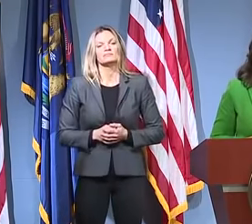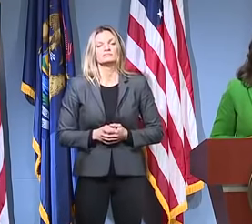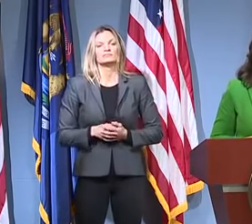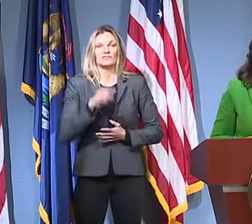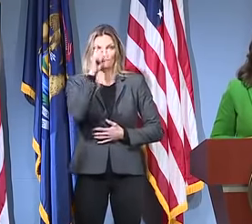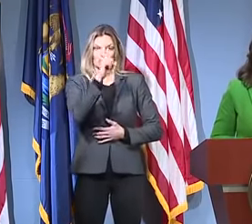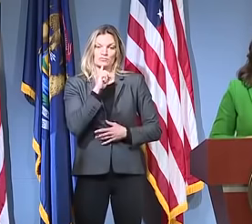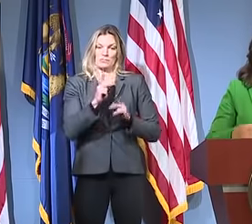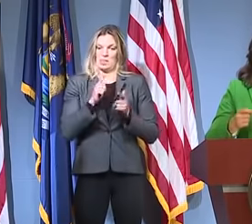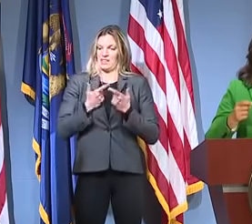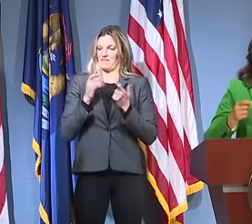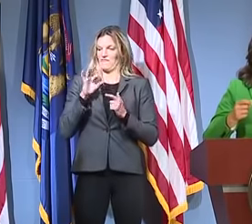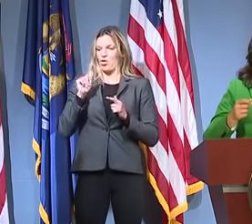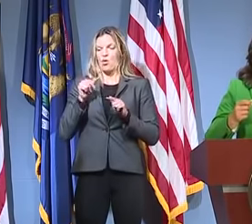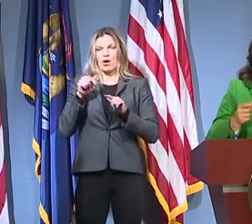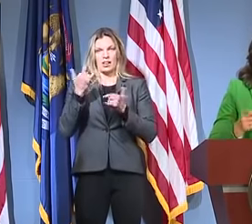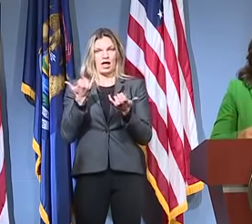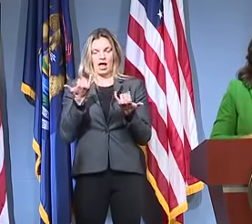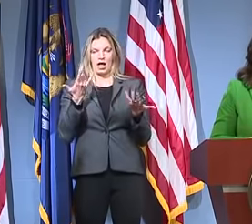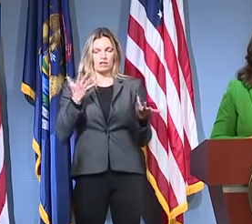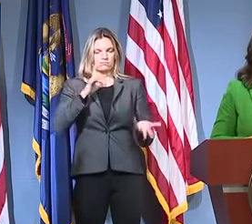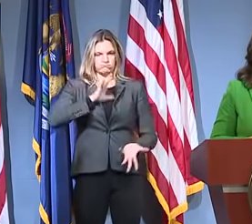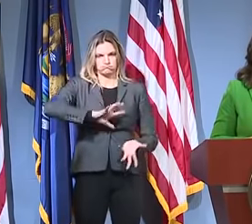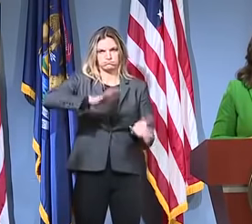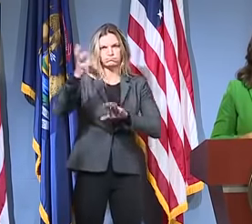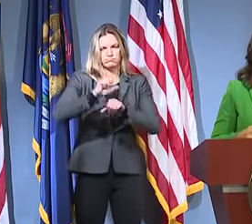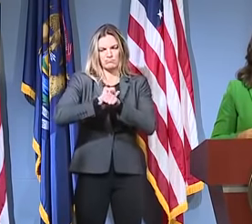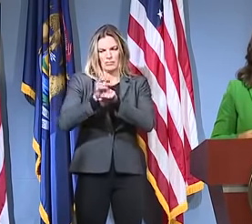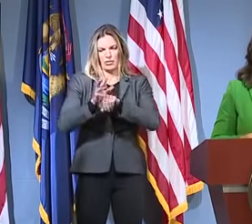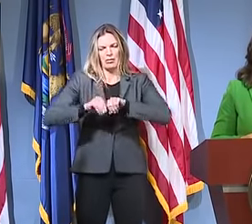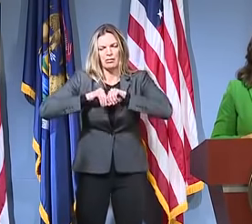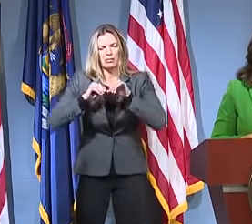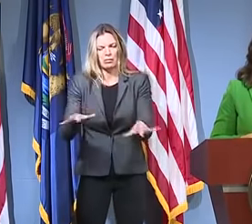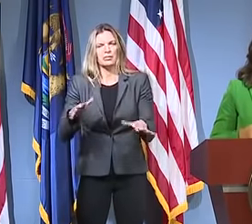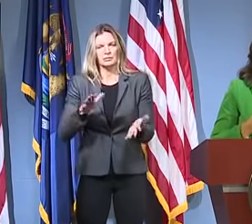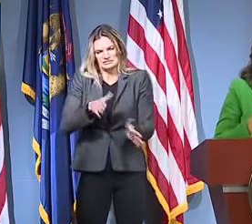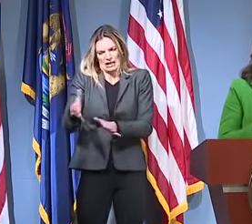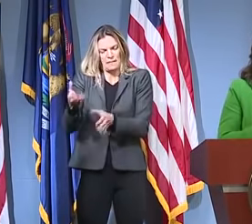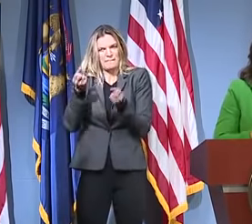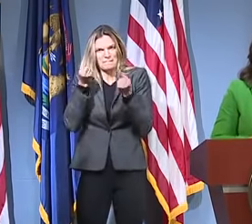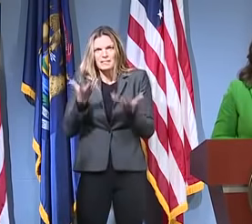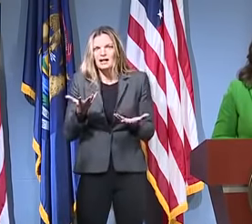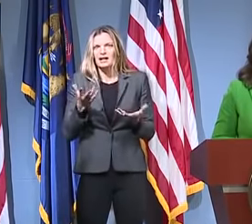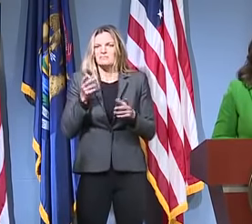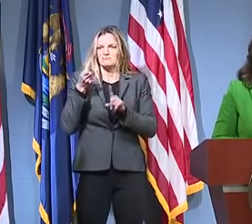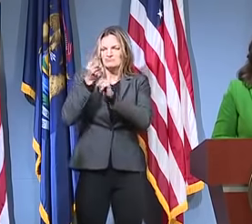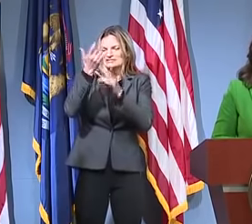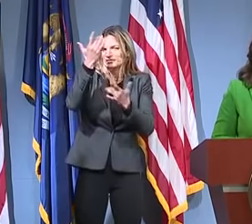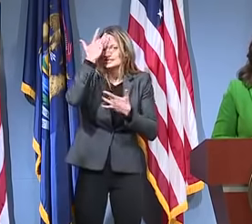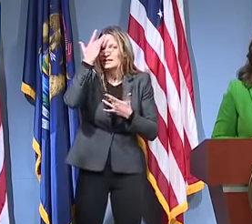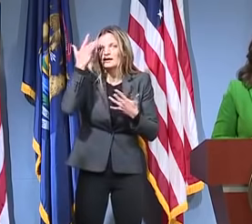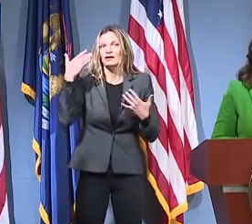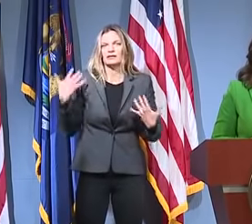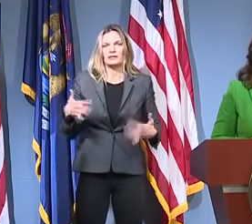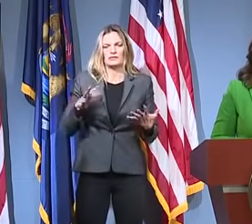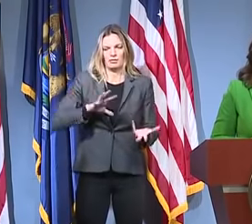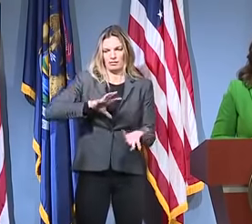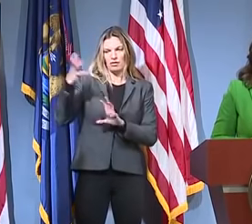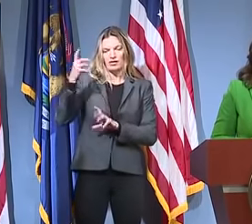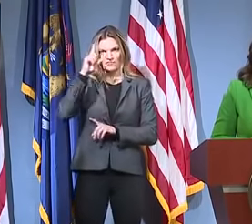now than a Floridian because of the stronger position that we're in, the lives that we've saved, and the crisis that they are still in the midst